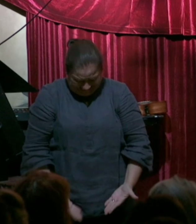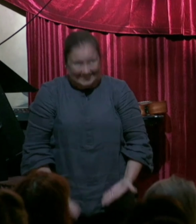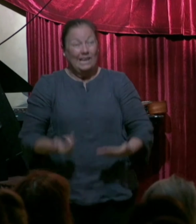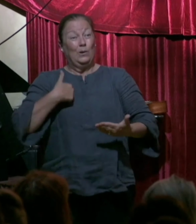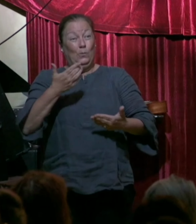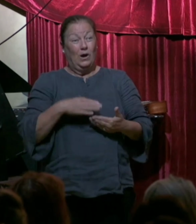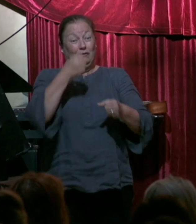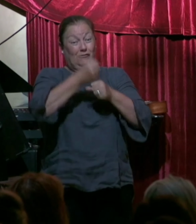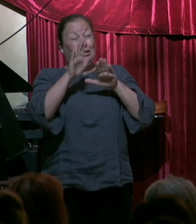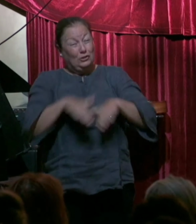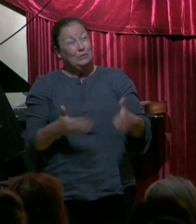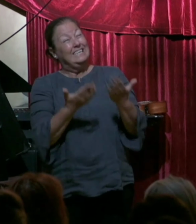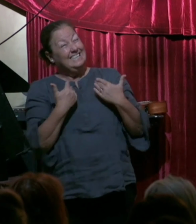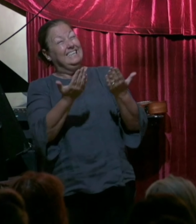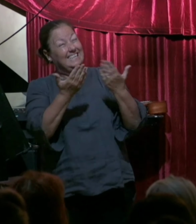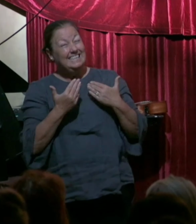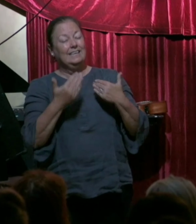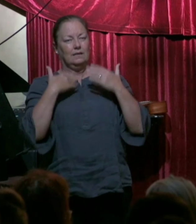grandchildren!